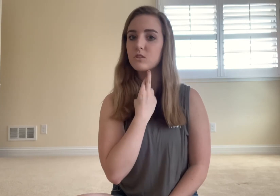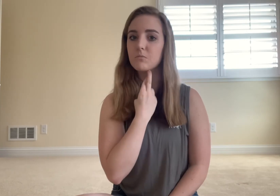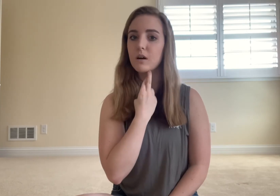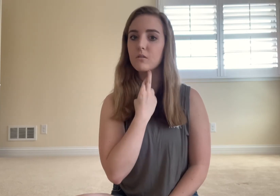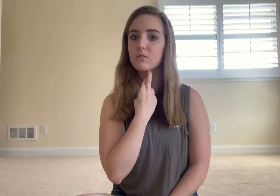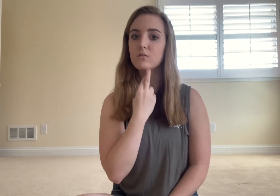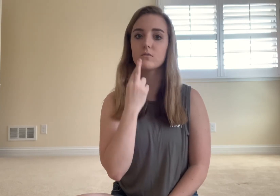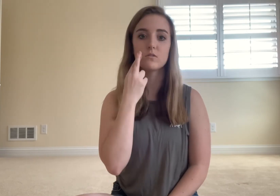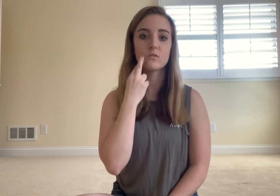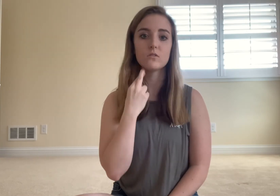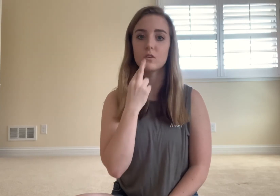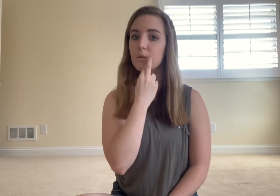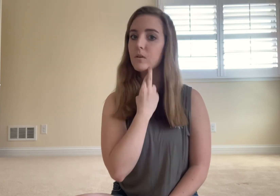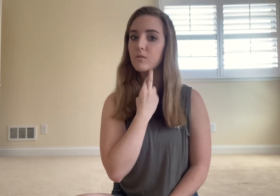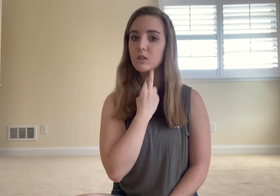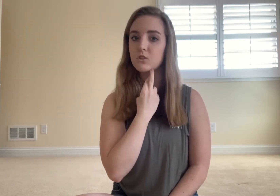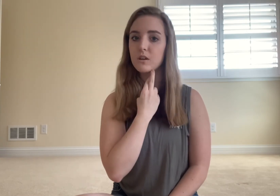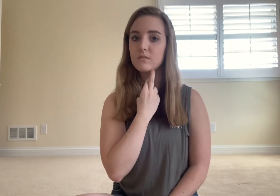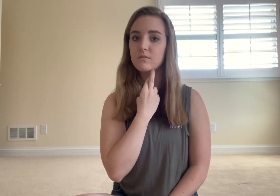mouth. Restaurant.